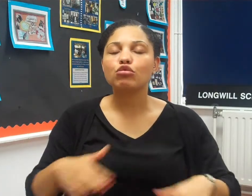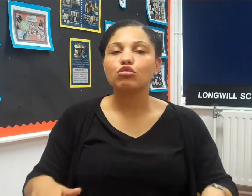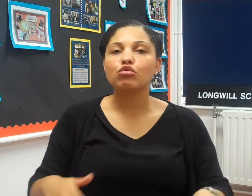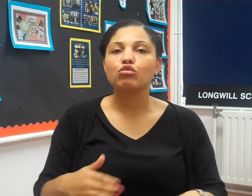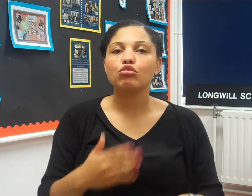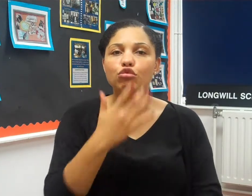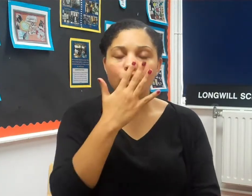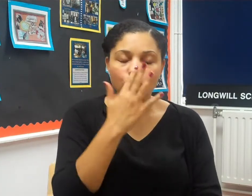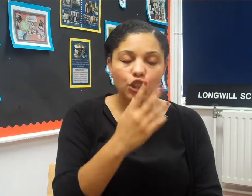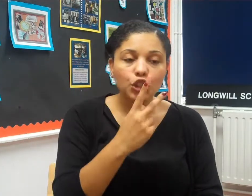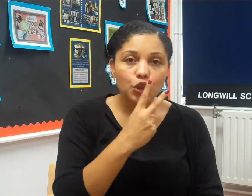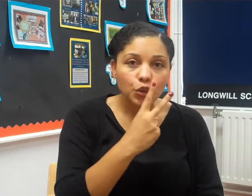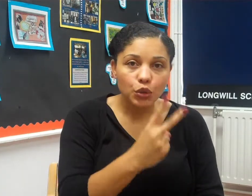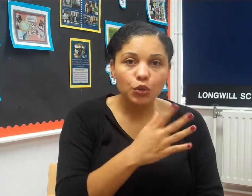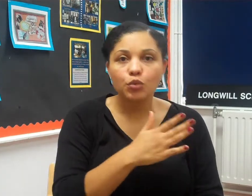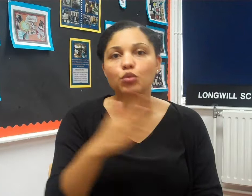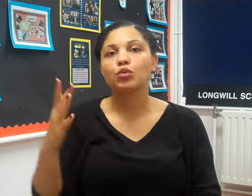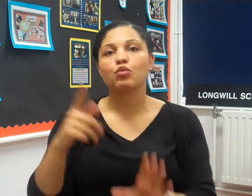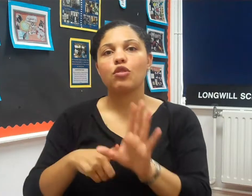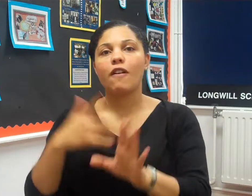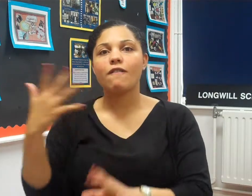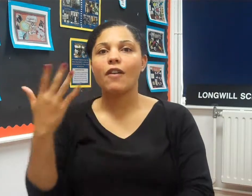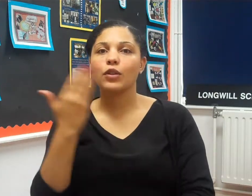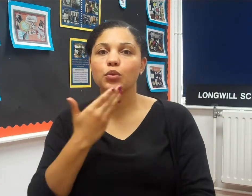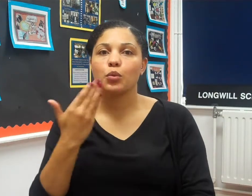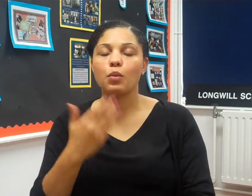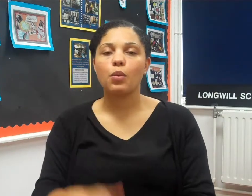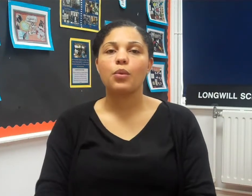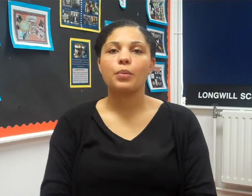those in year 5 at school,